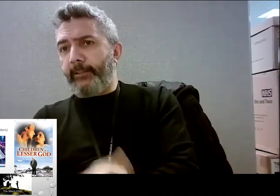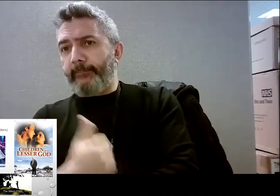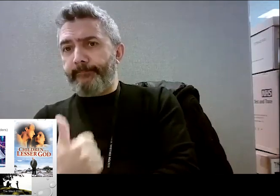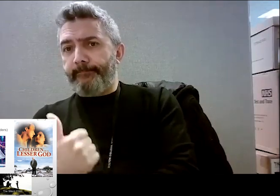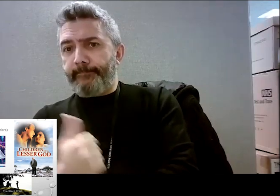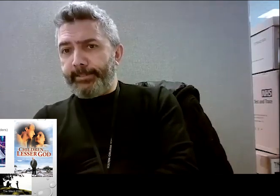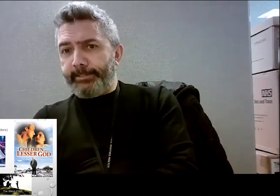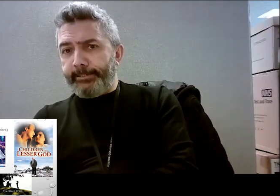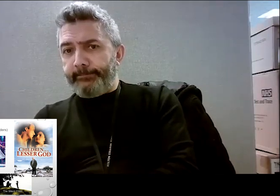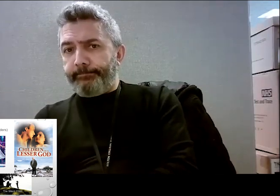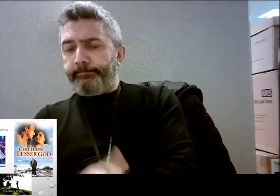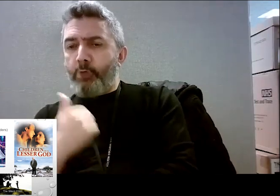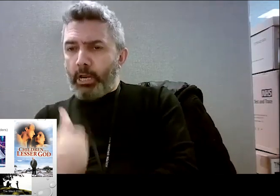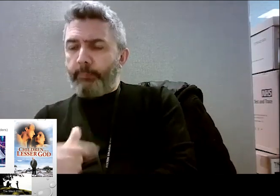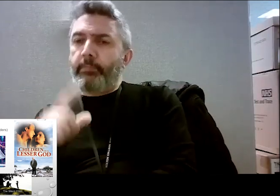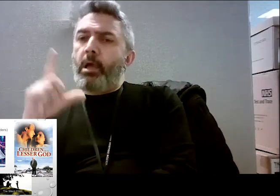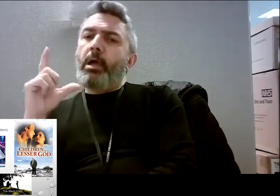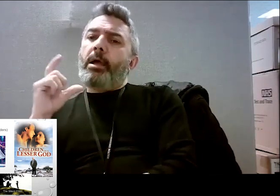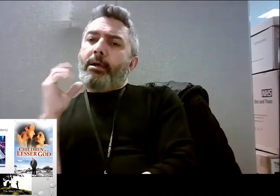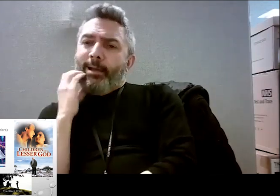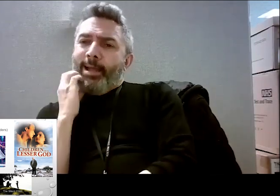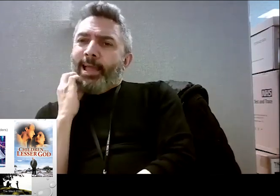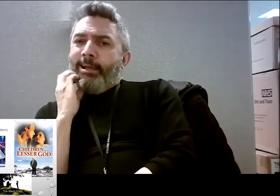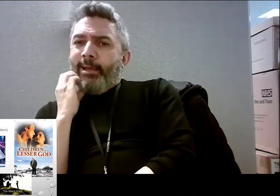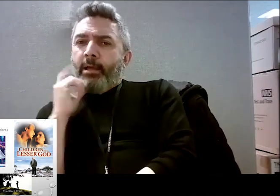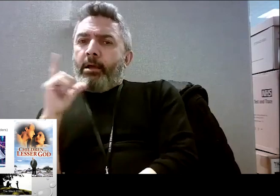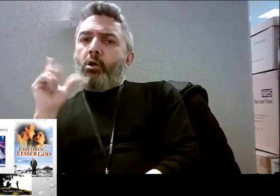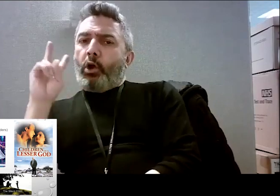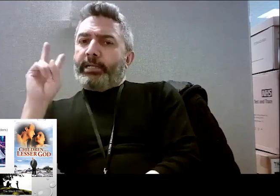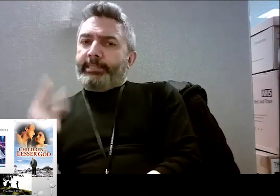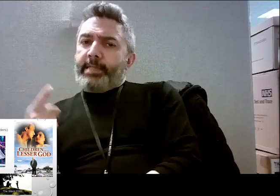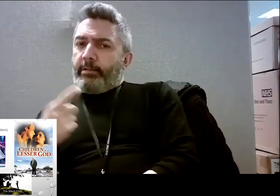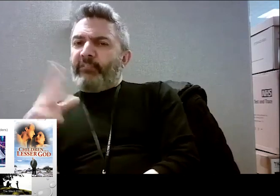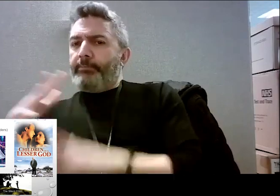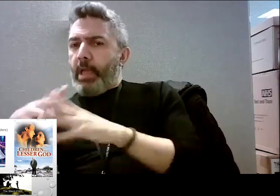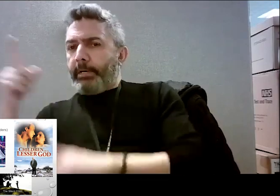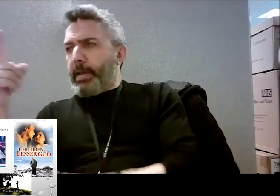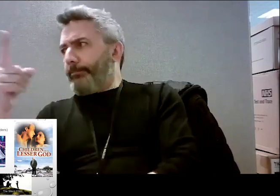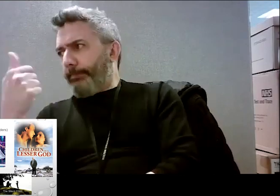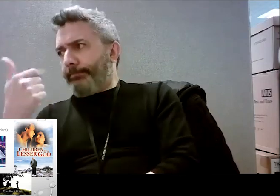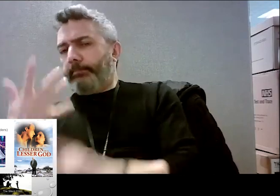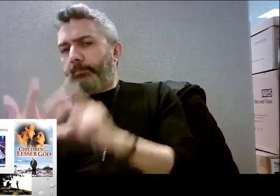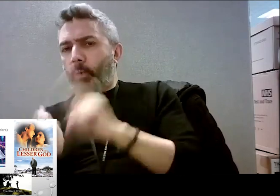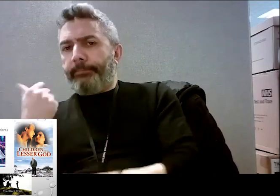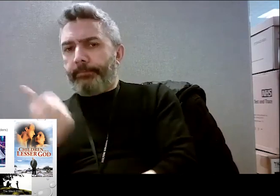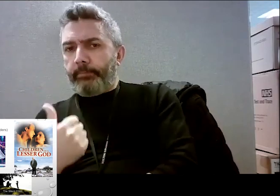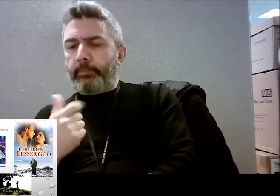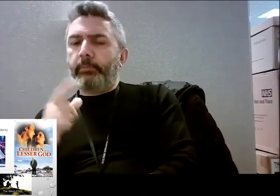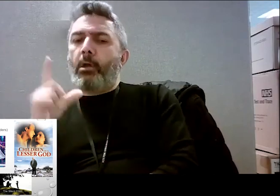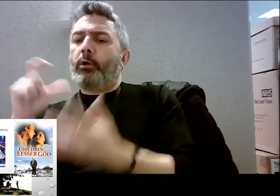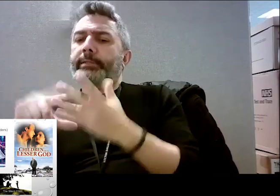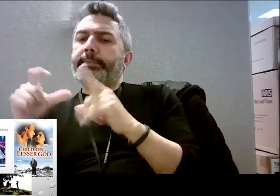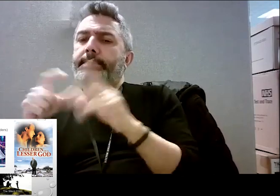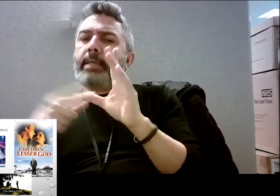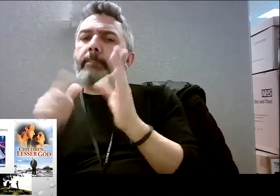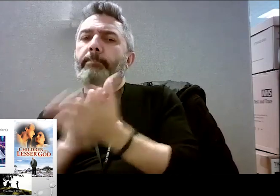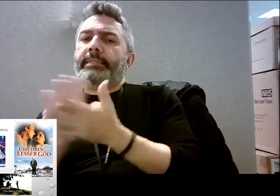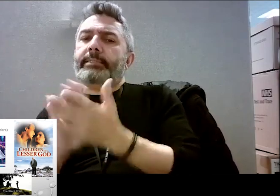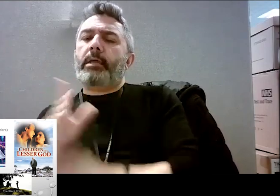people that a little bit more awareness of deafness and sign language. So the CODA